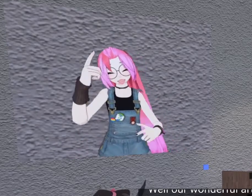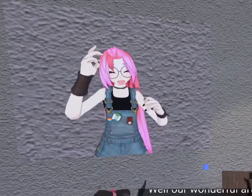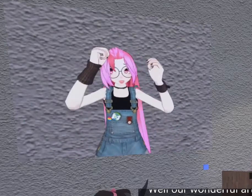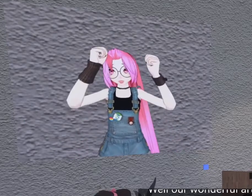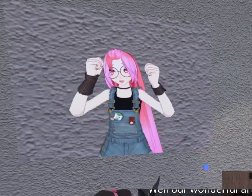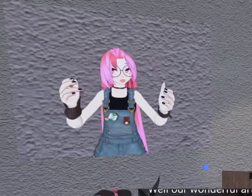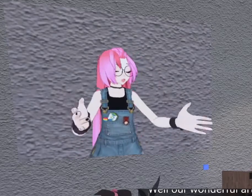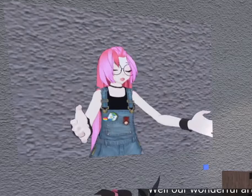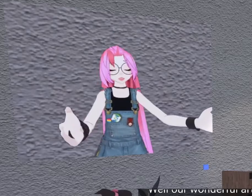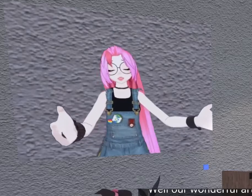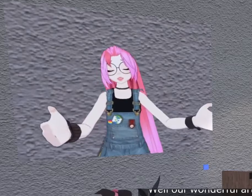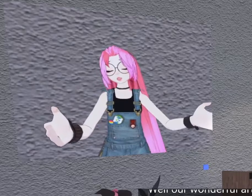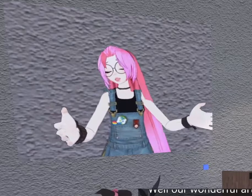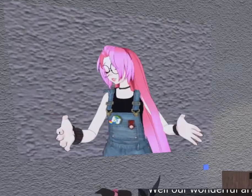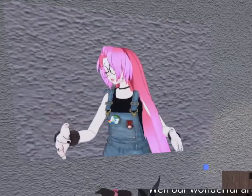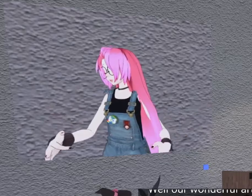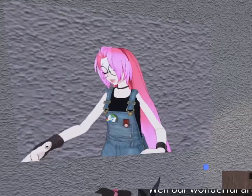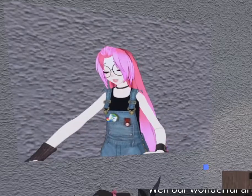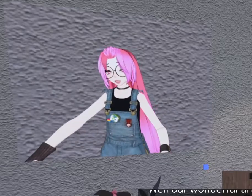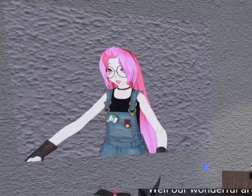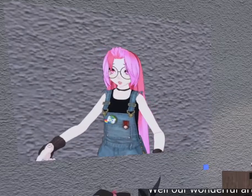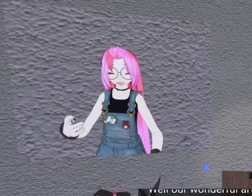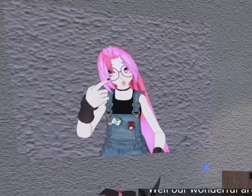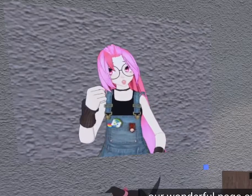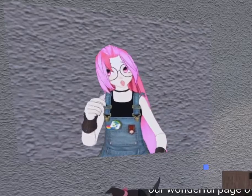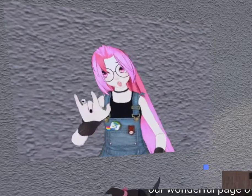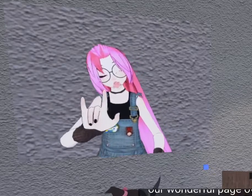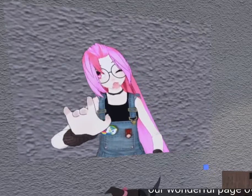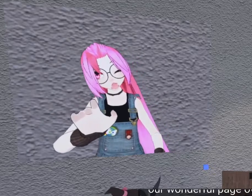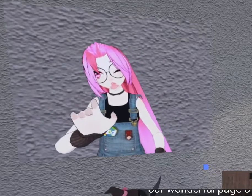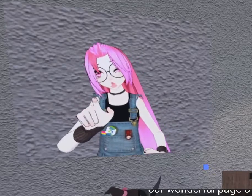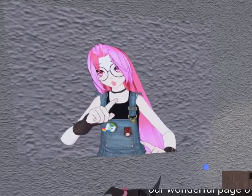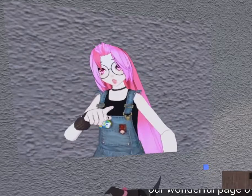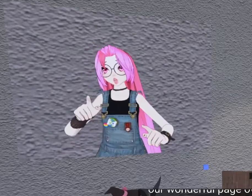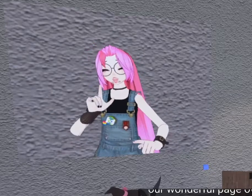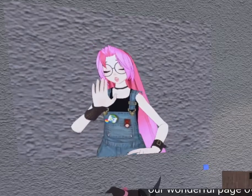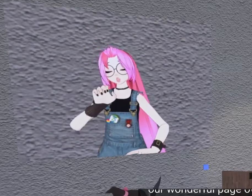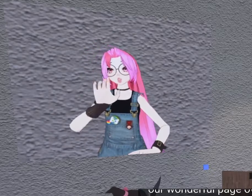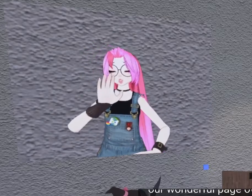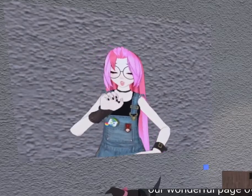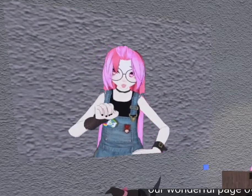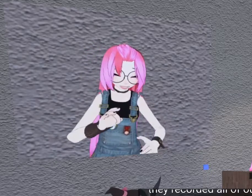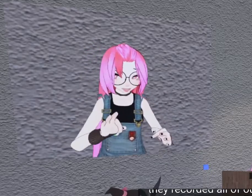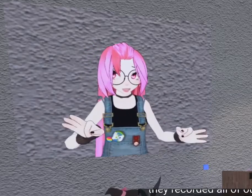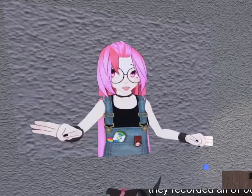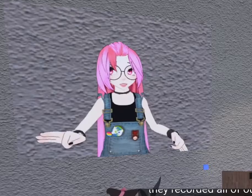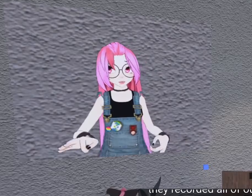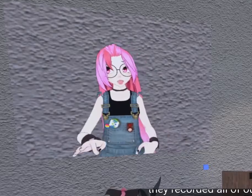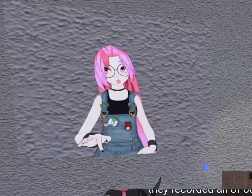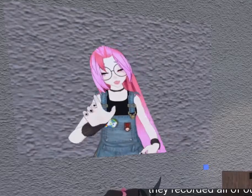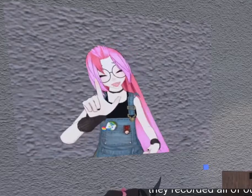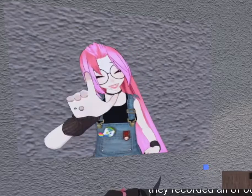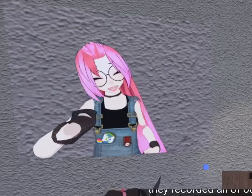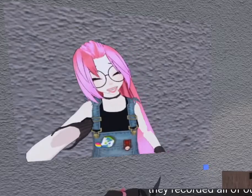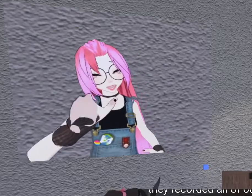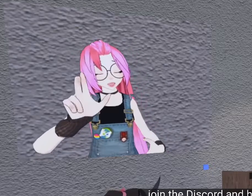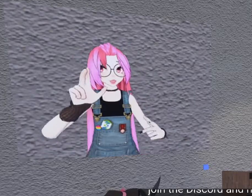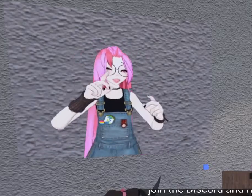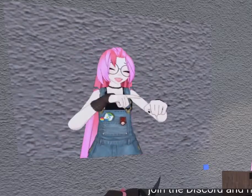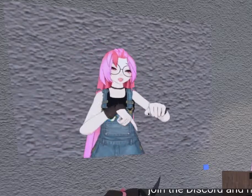of our beautiful teachers teaching. Because I love you, but I have said the same sentence probably 3